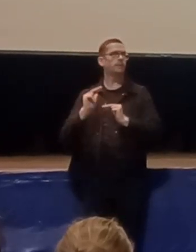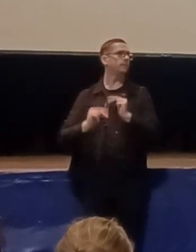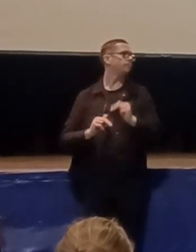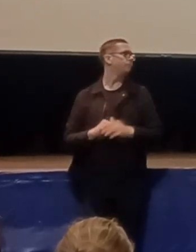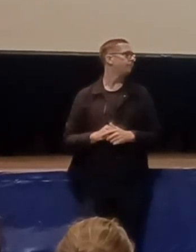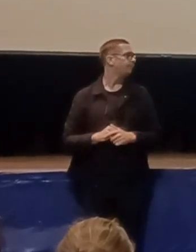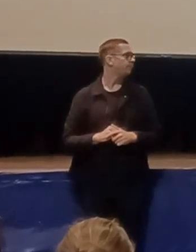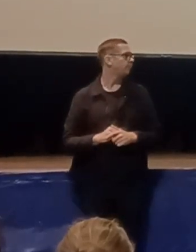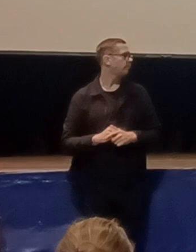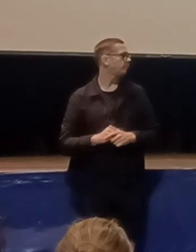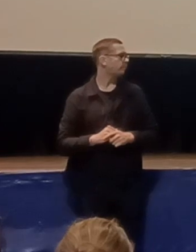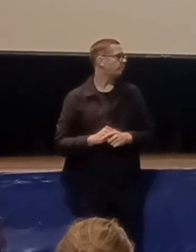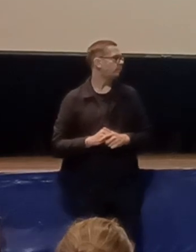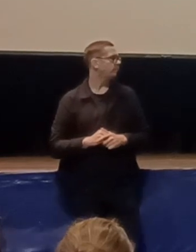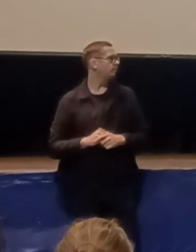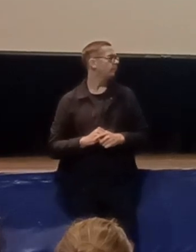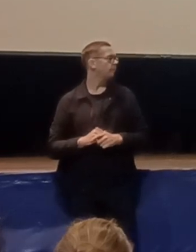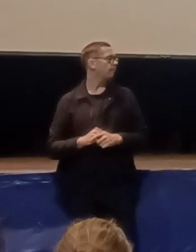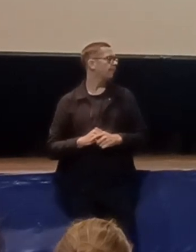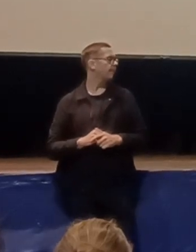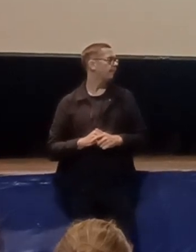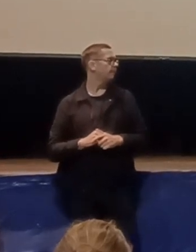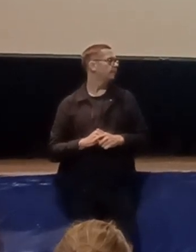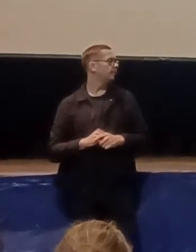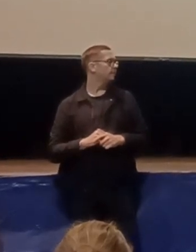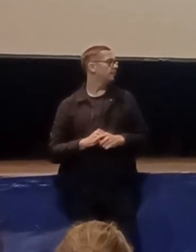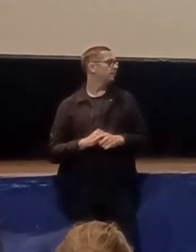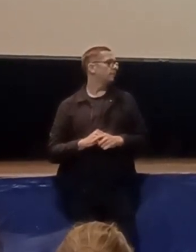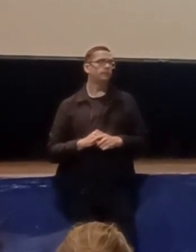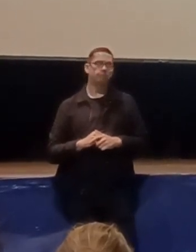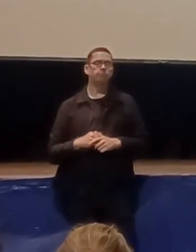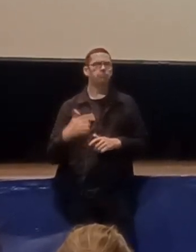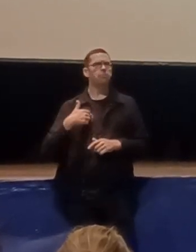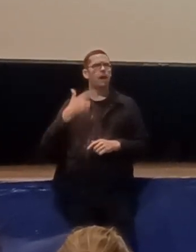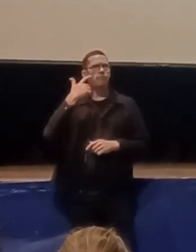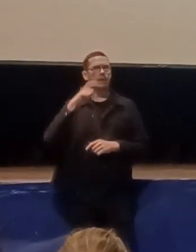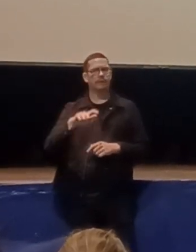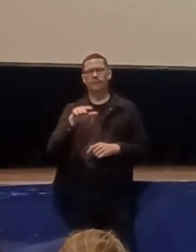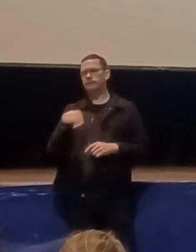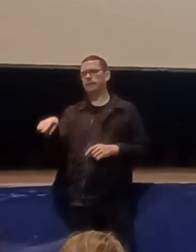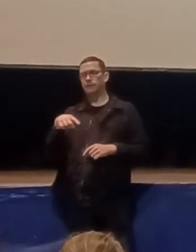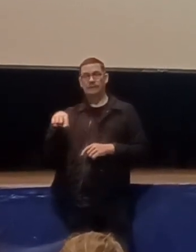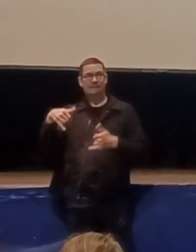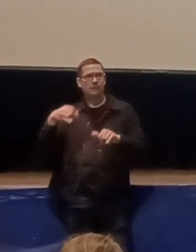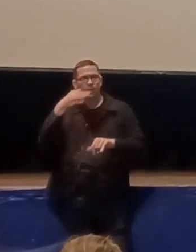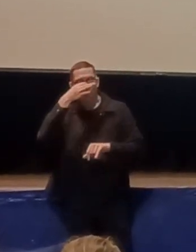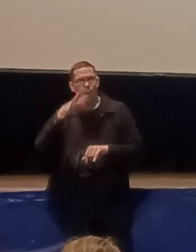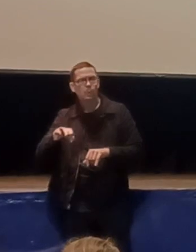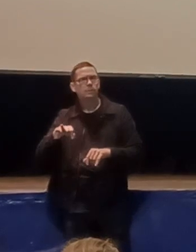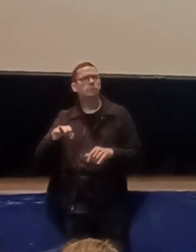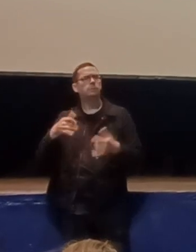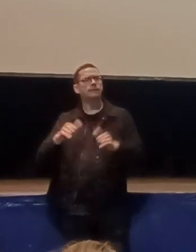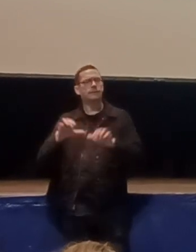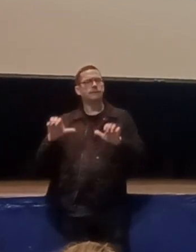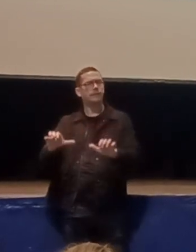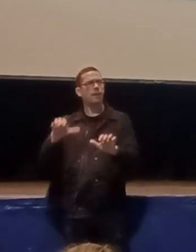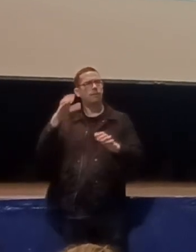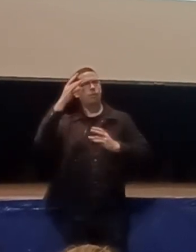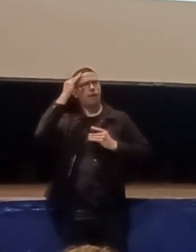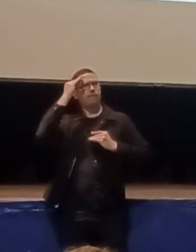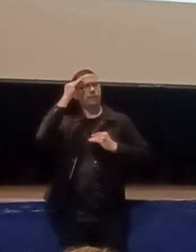is that proximity there, but I think this was still done thoughtfully and in response to maintaining